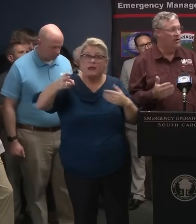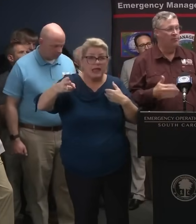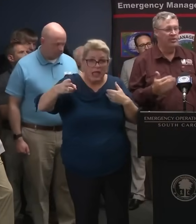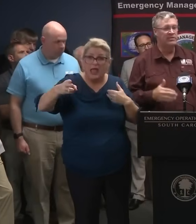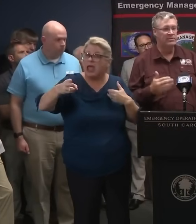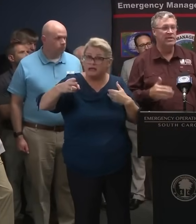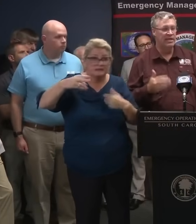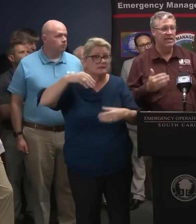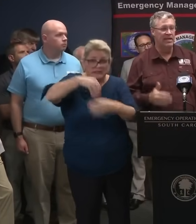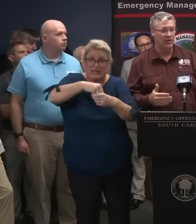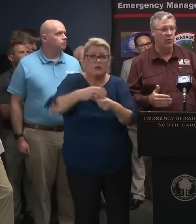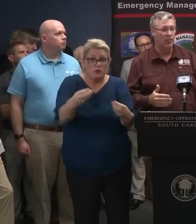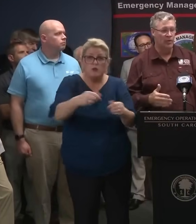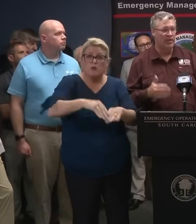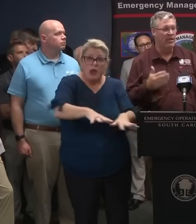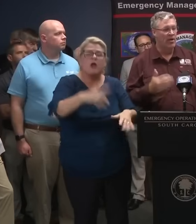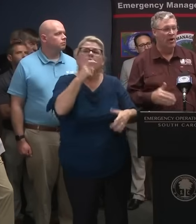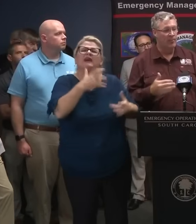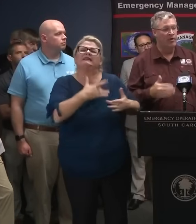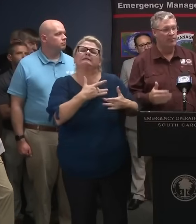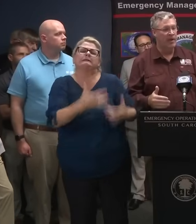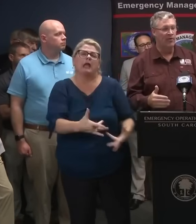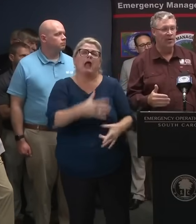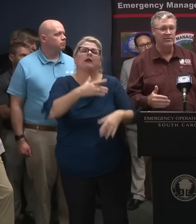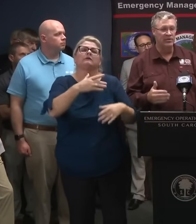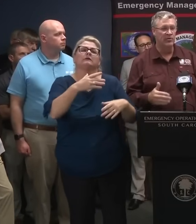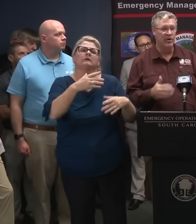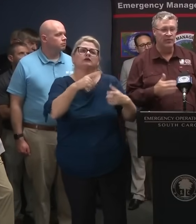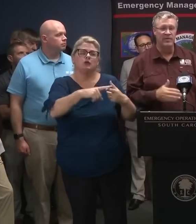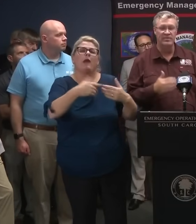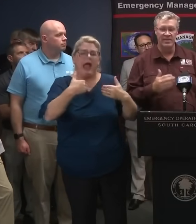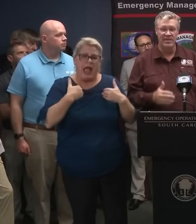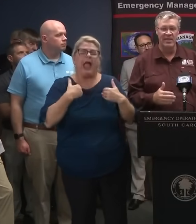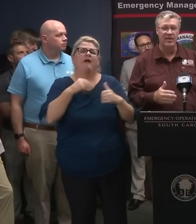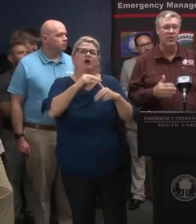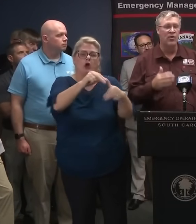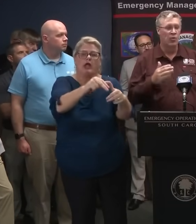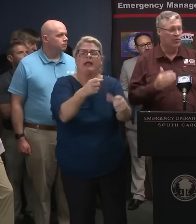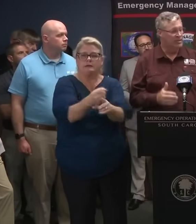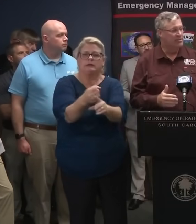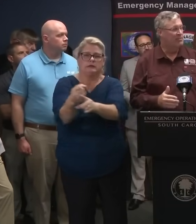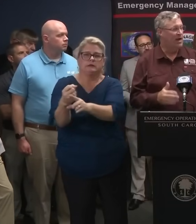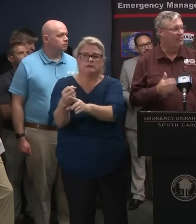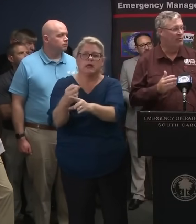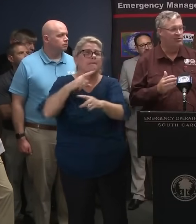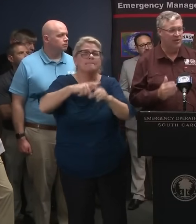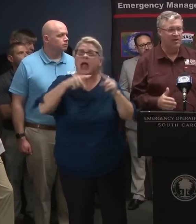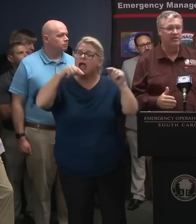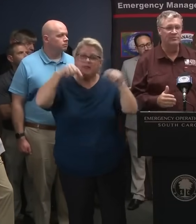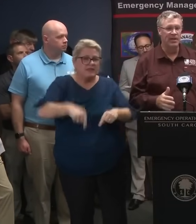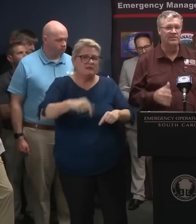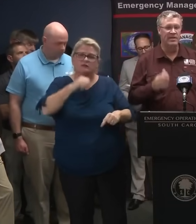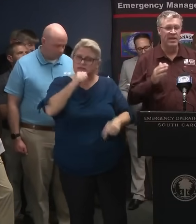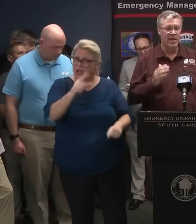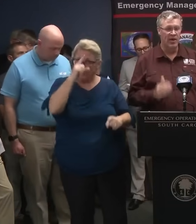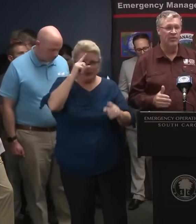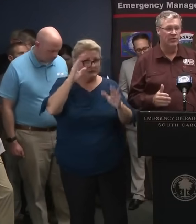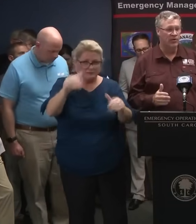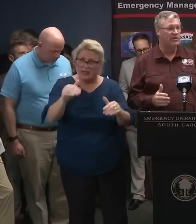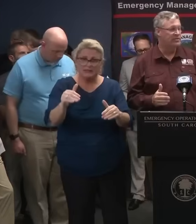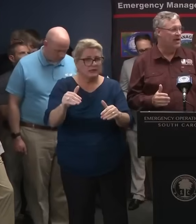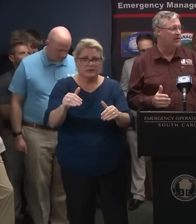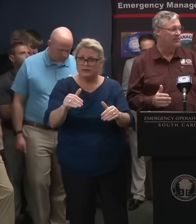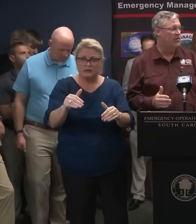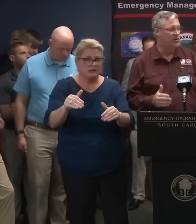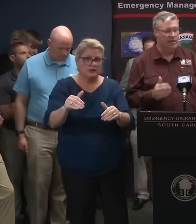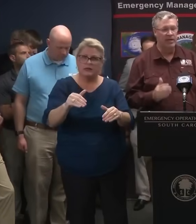all underground. Places that get hit normally are putting power lines underground. This, again, was a spot that was unexpected, and on the